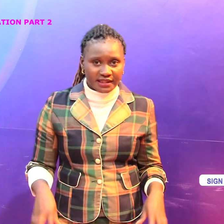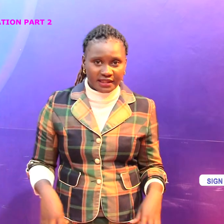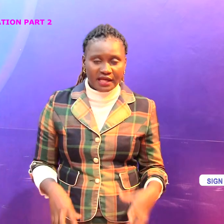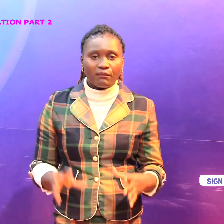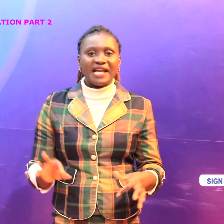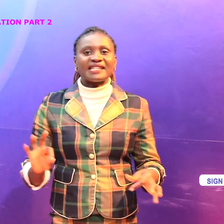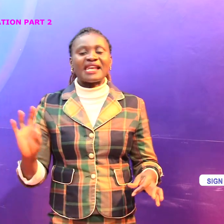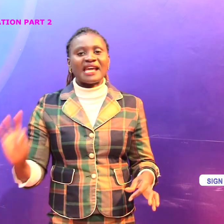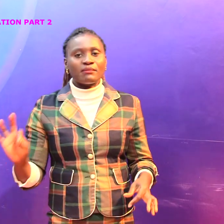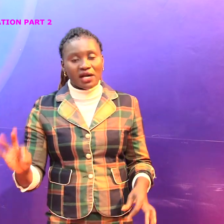features.